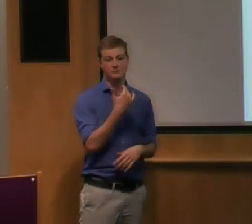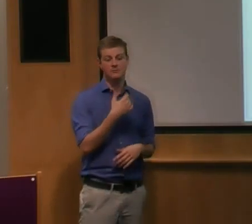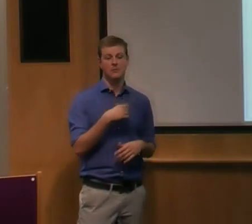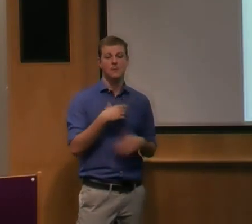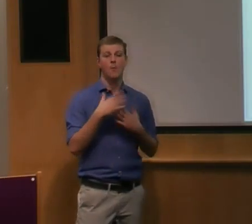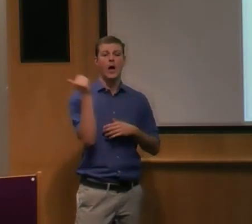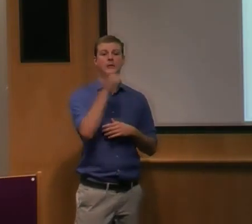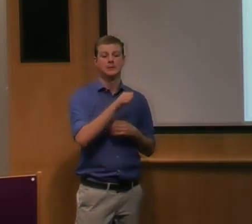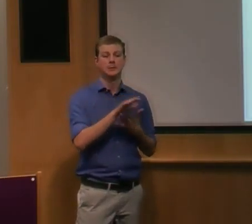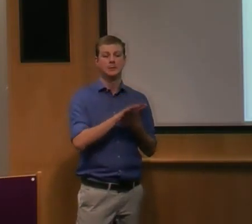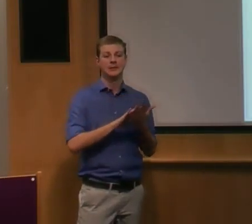environment.